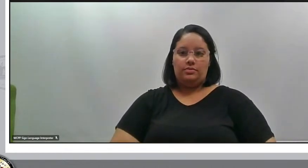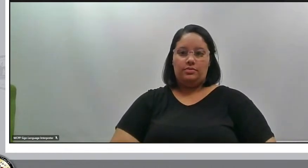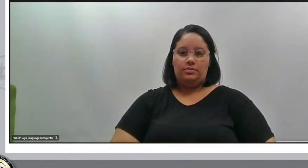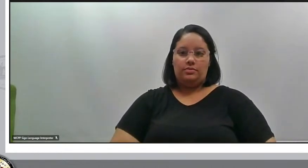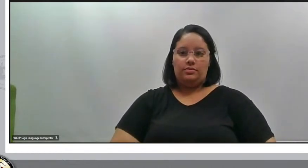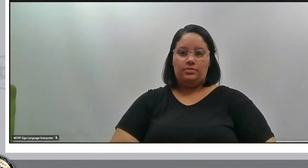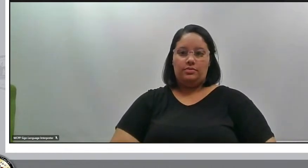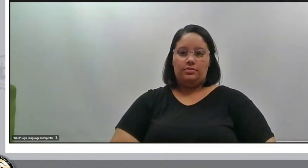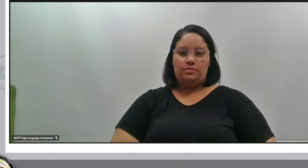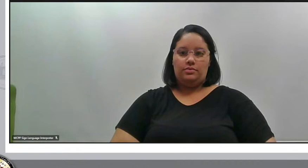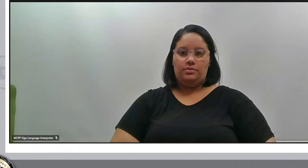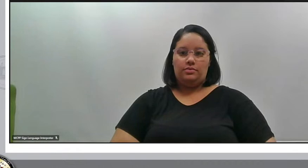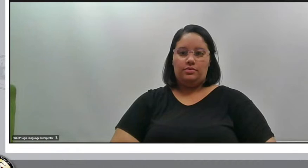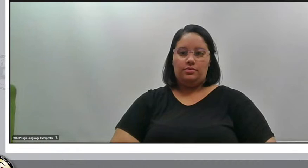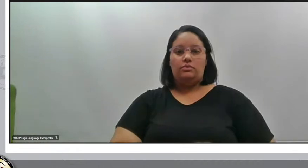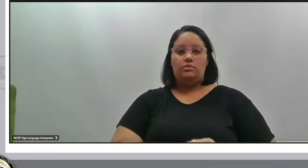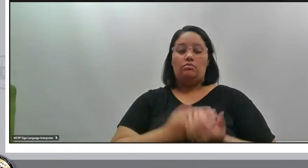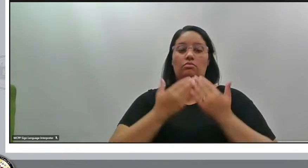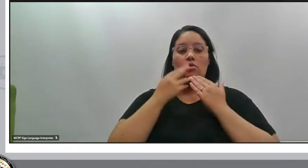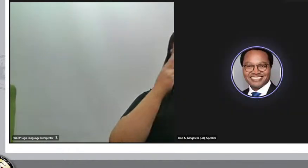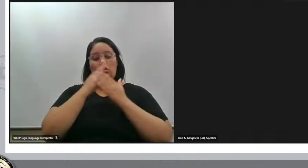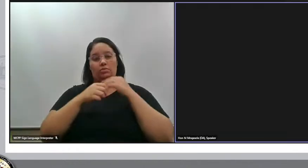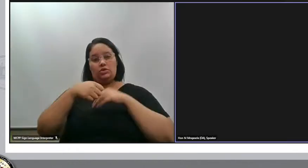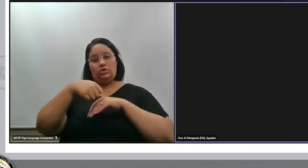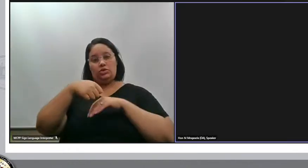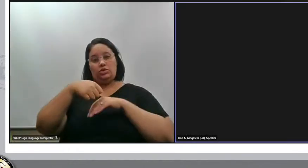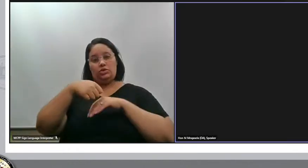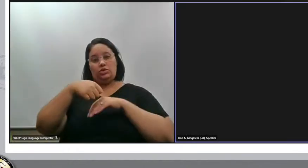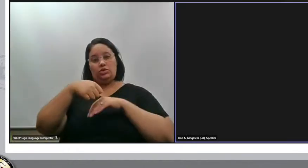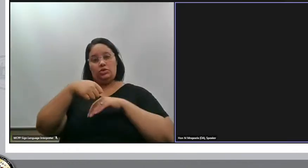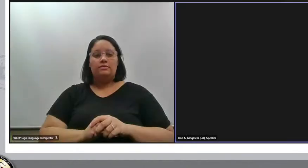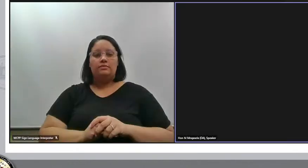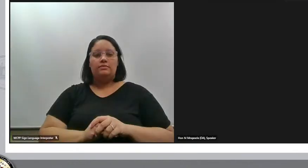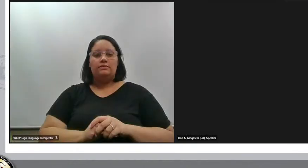Thank you, Honourable Chairperson.